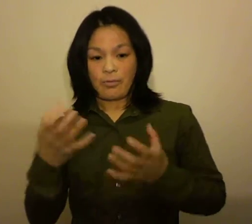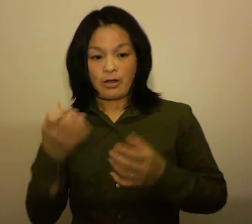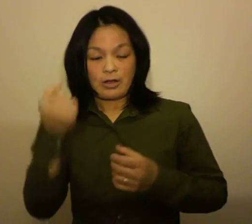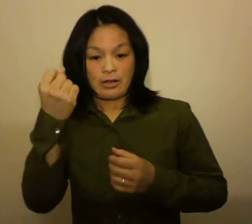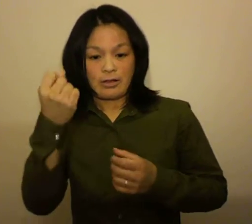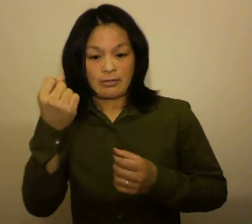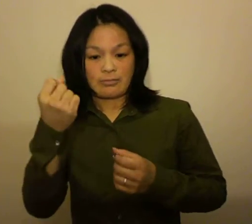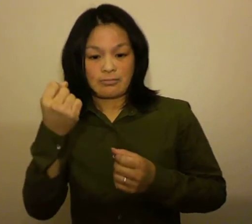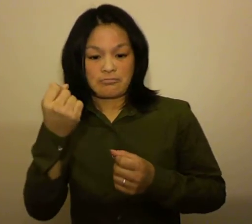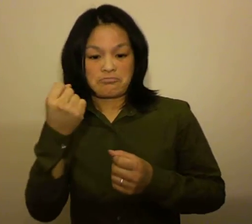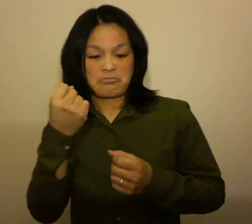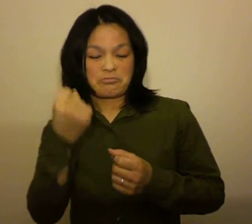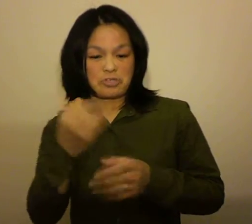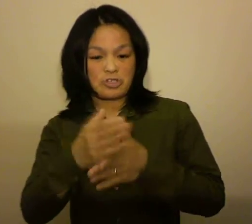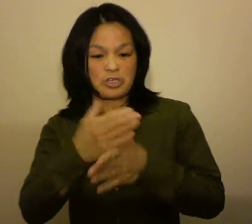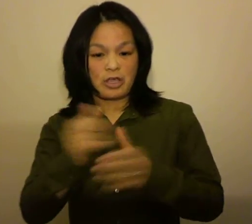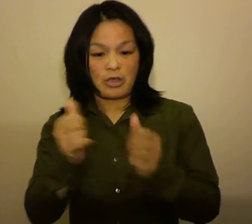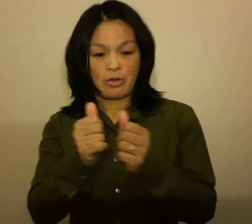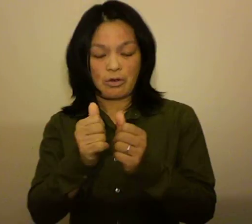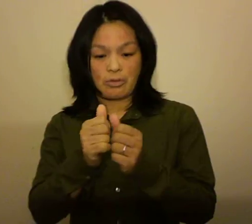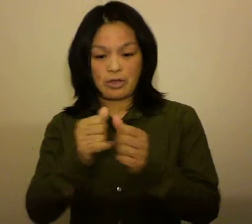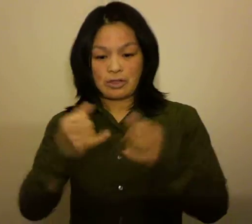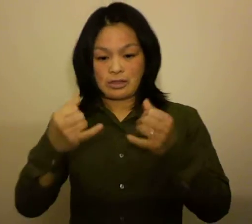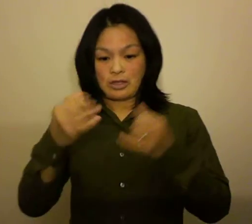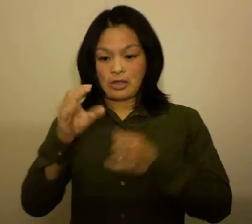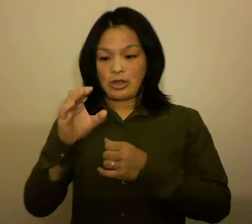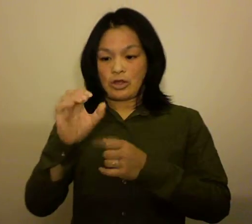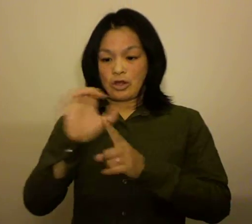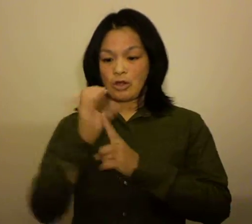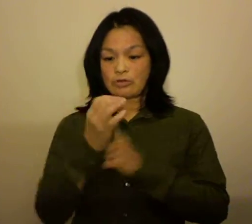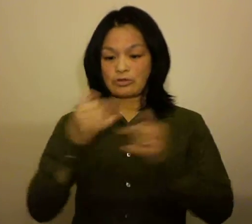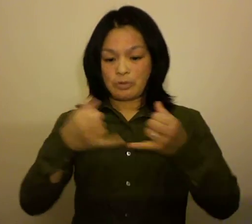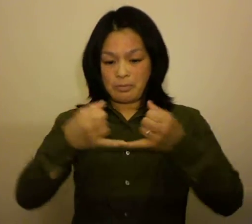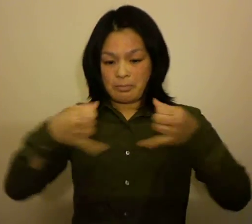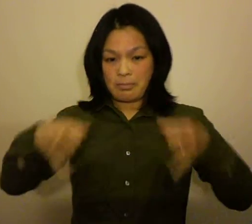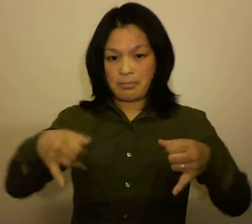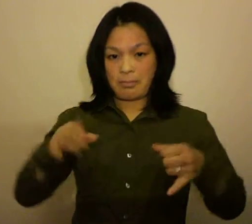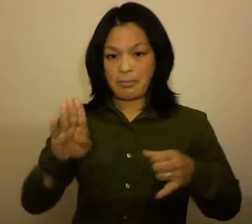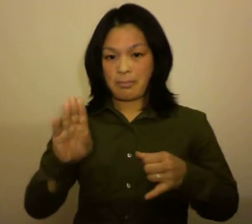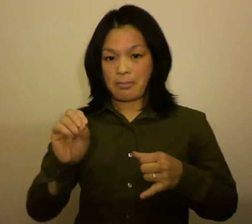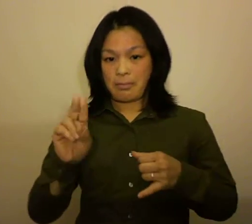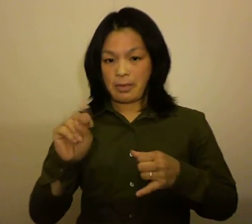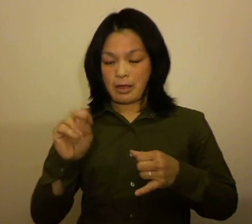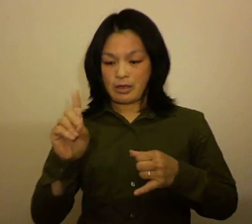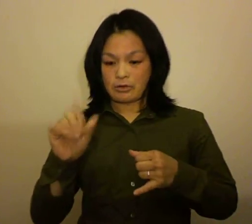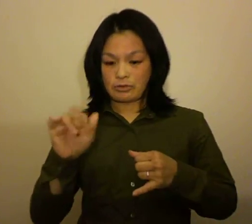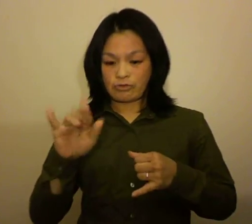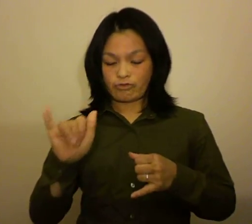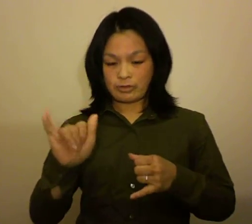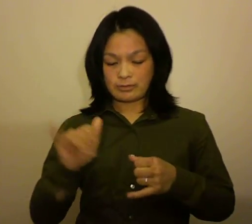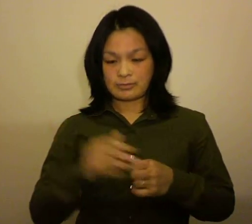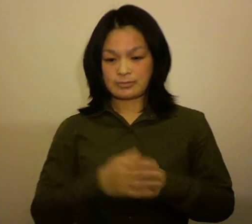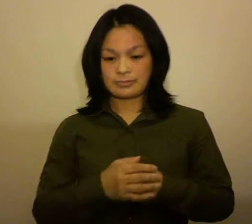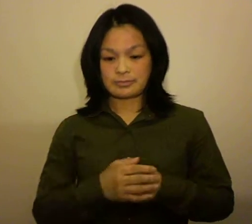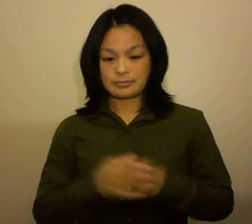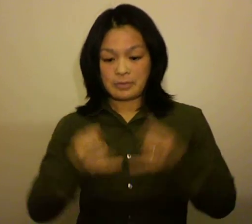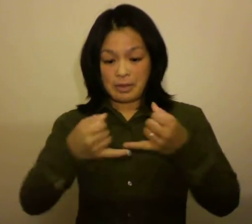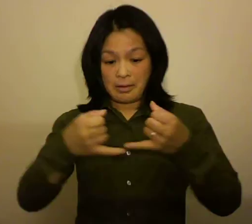cultural. A boundary is a sense of separateness and individuality that prevents people from being too close, but it